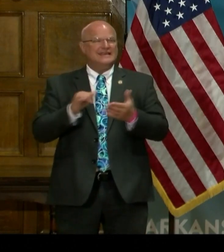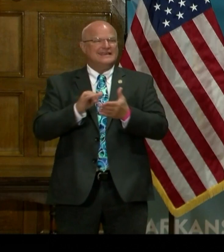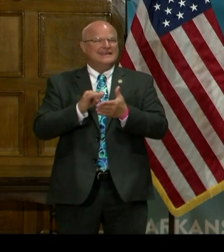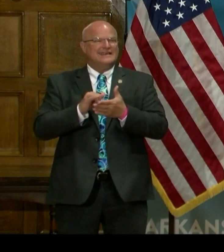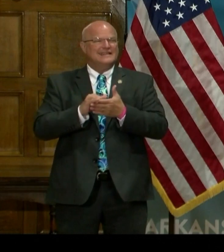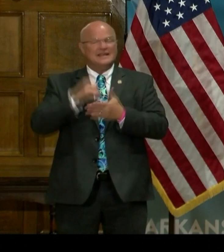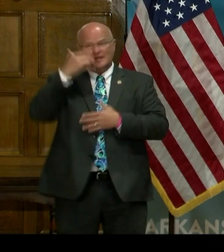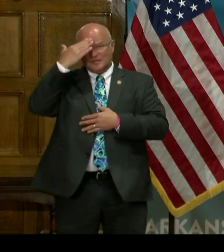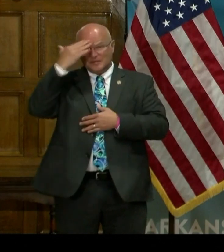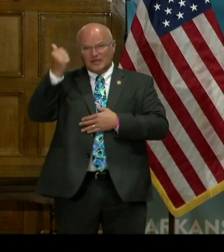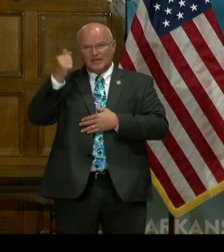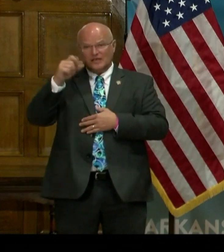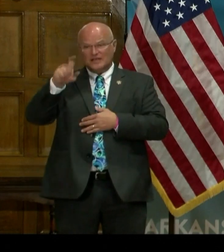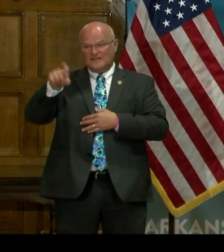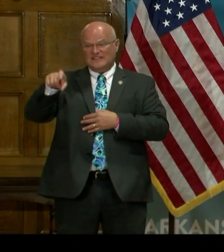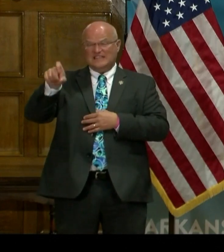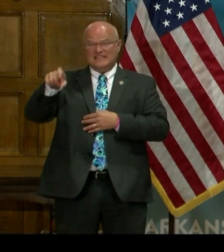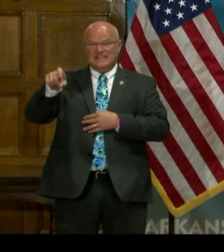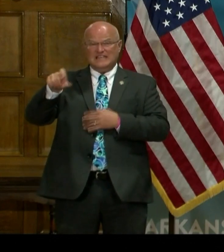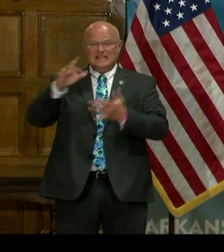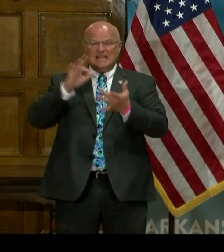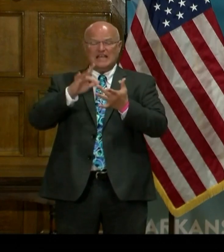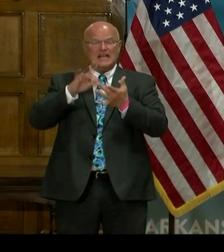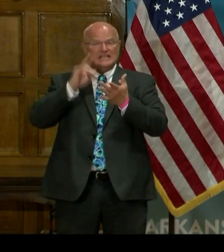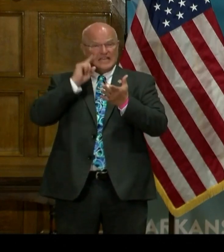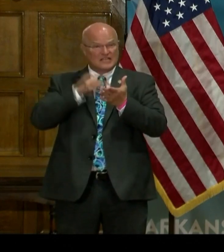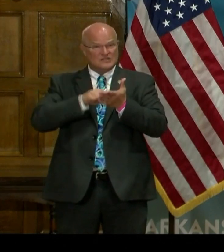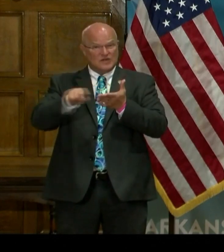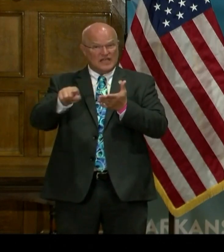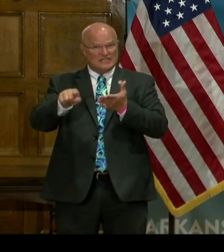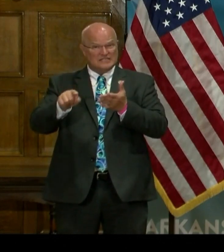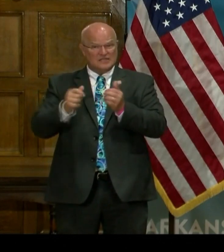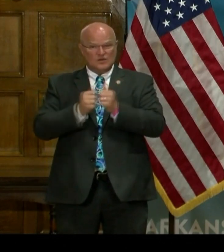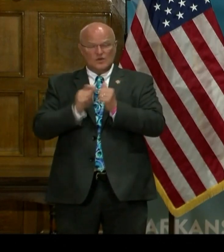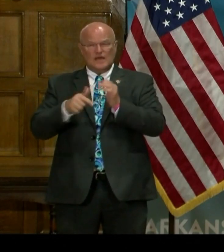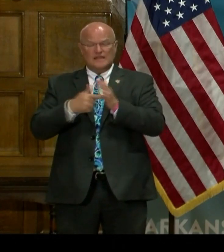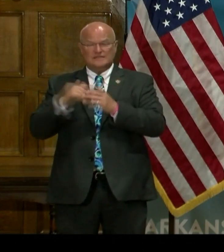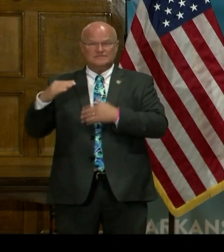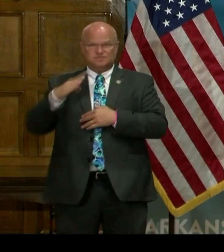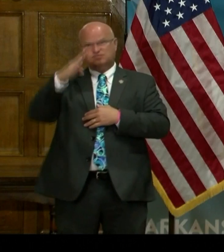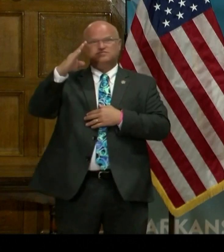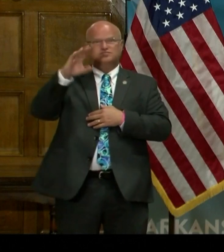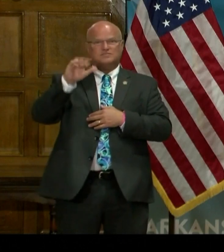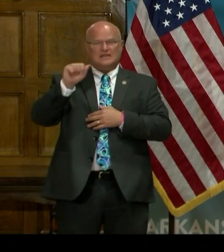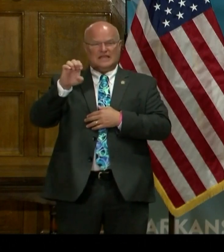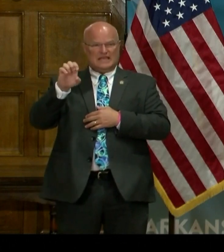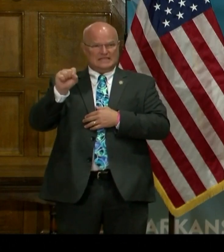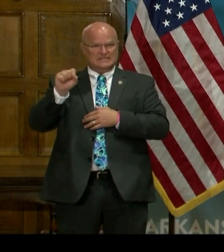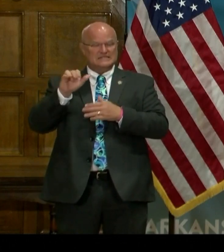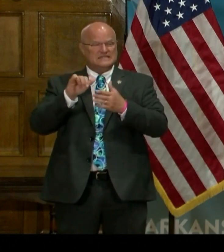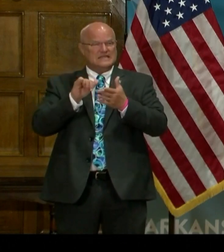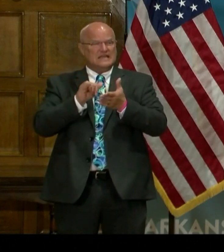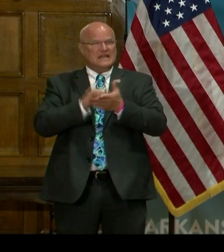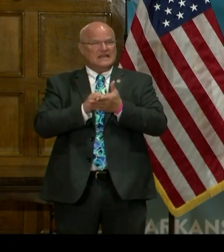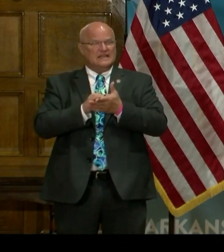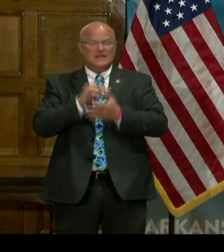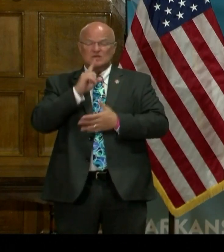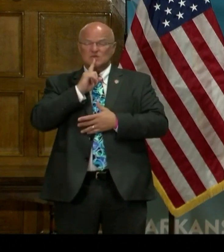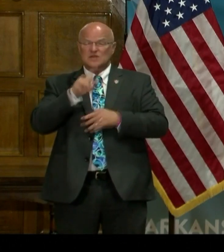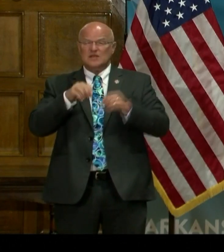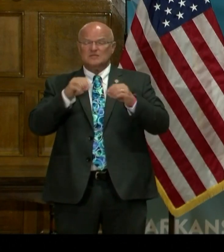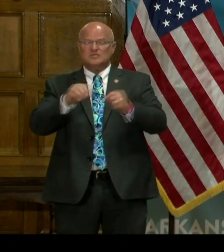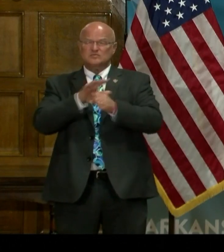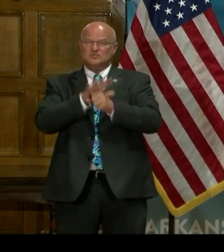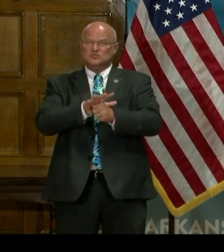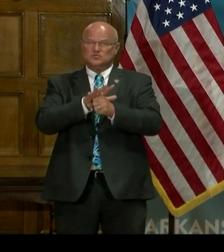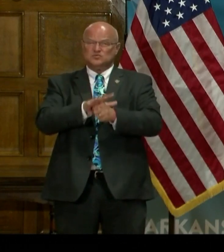is because of the need for contact tracing with this spike in cases that really puts